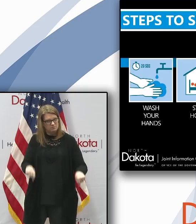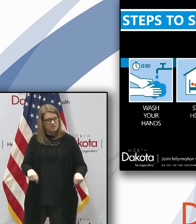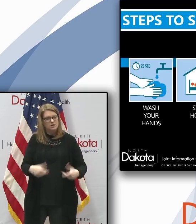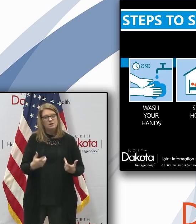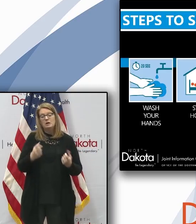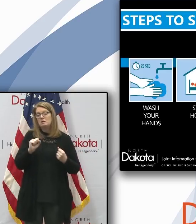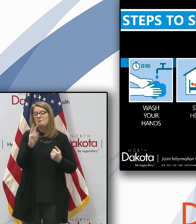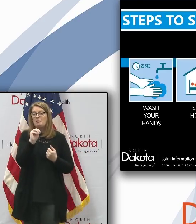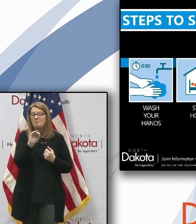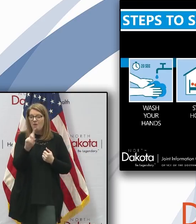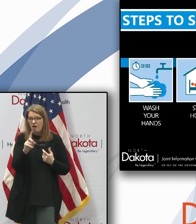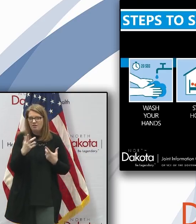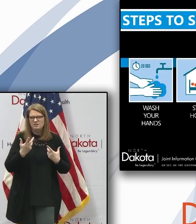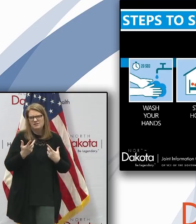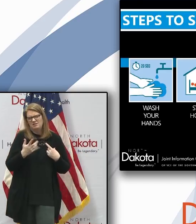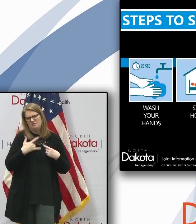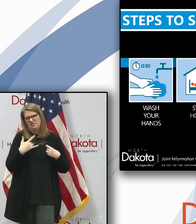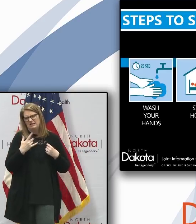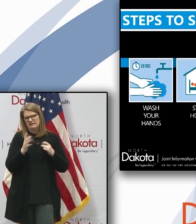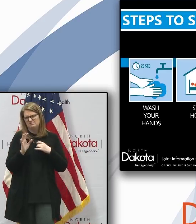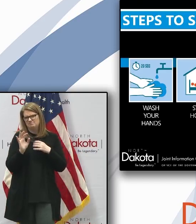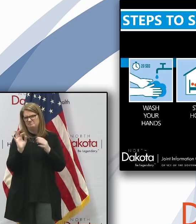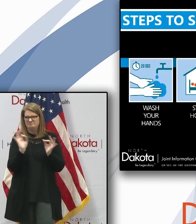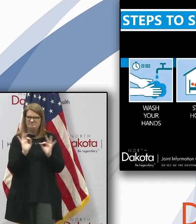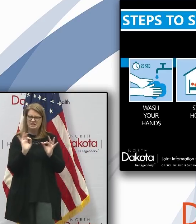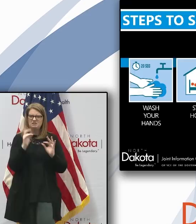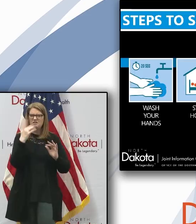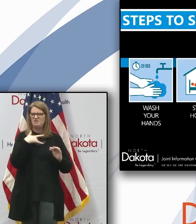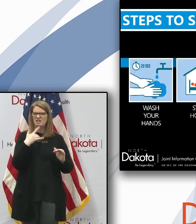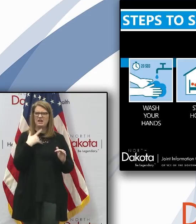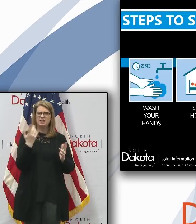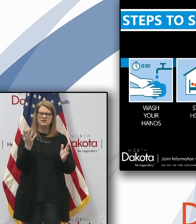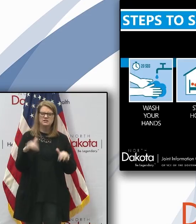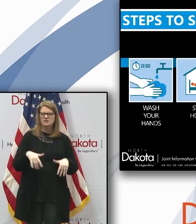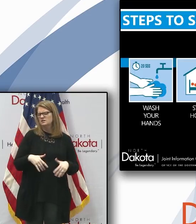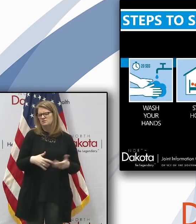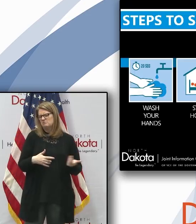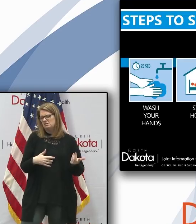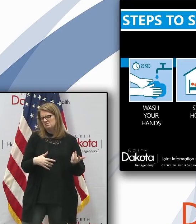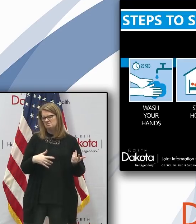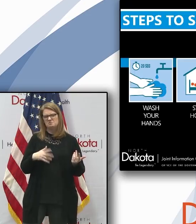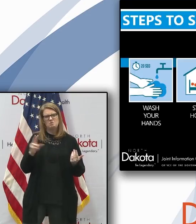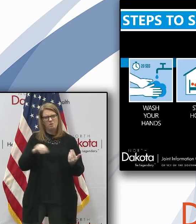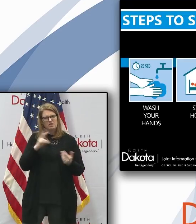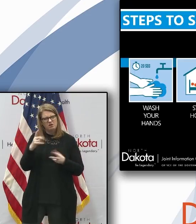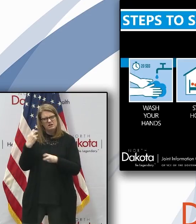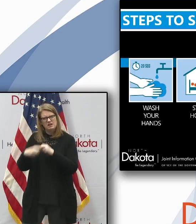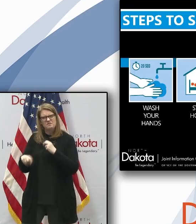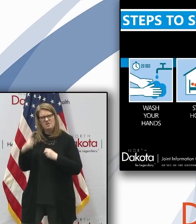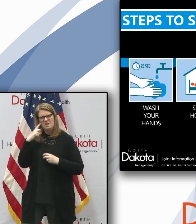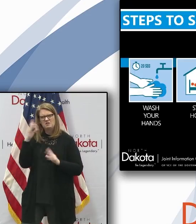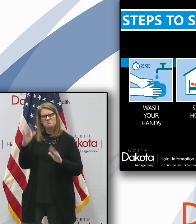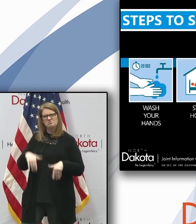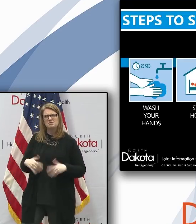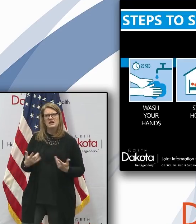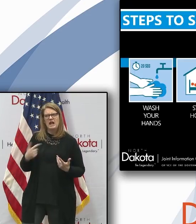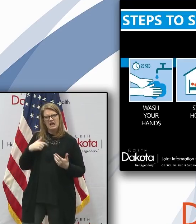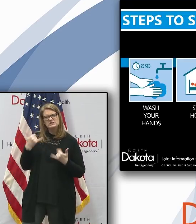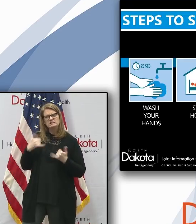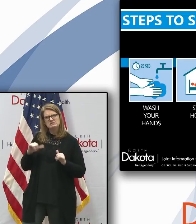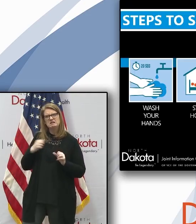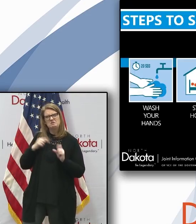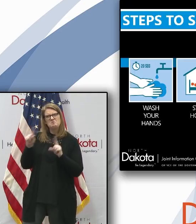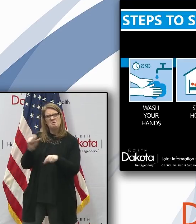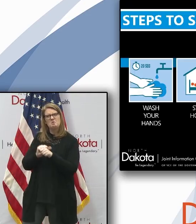mild, could be milder than what you might have stayed home for before. Under our culture of being North Dakota tough, but being North Dakota smart, is you've